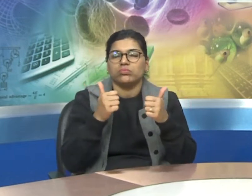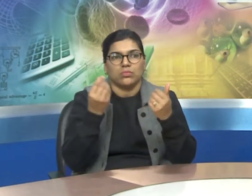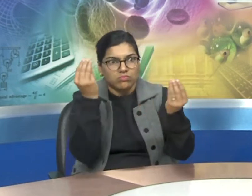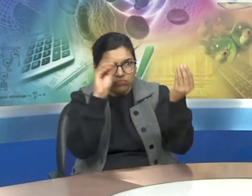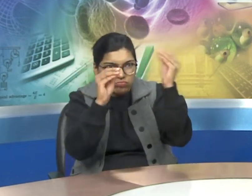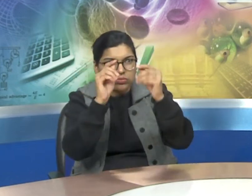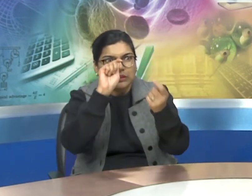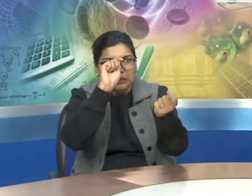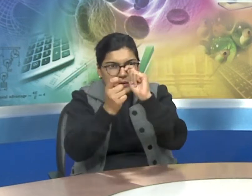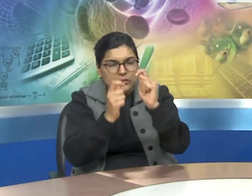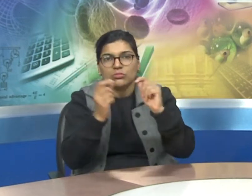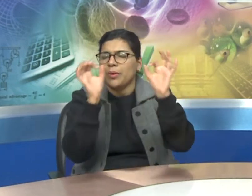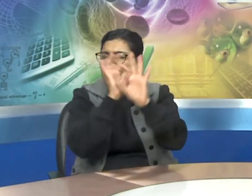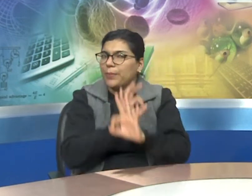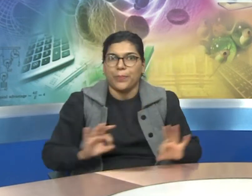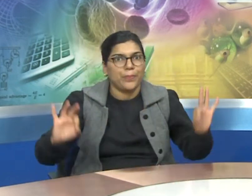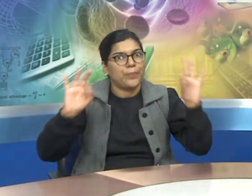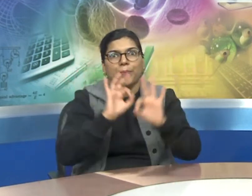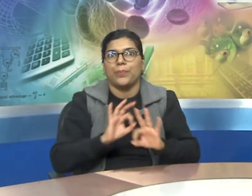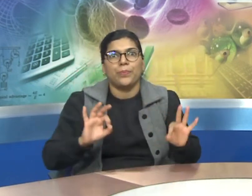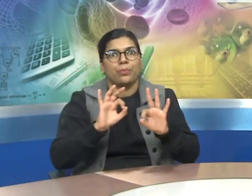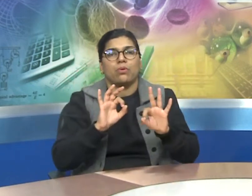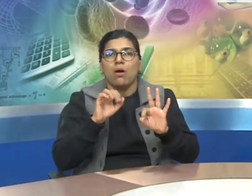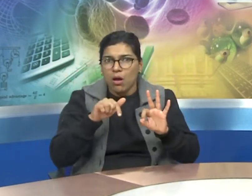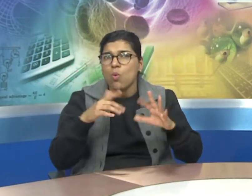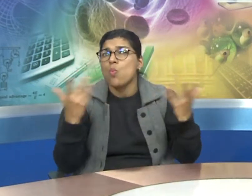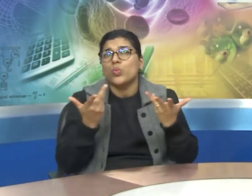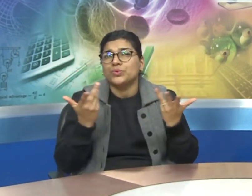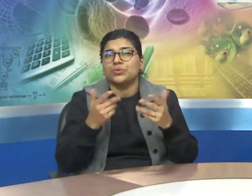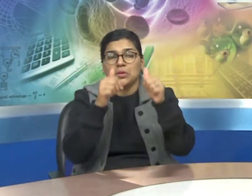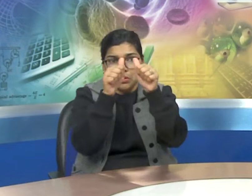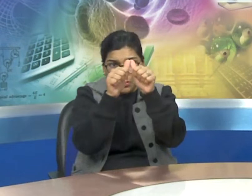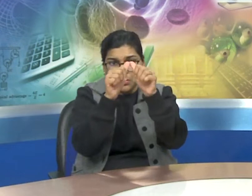Question 1. Which is not the valid addition of MS PowerPoint?